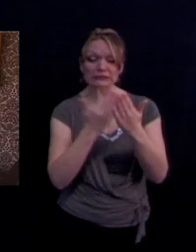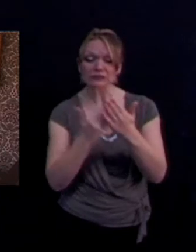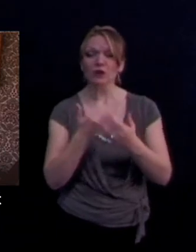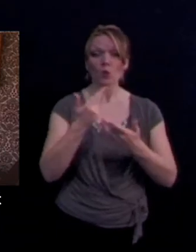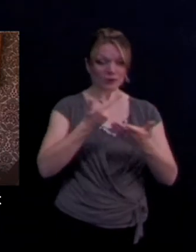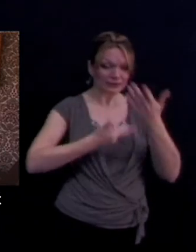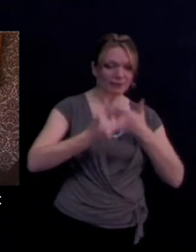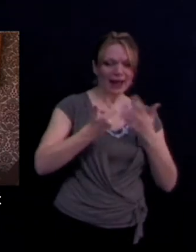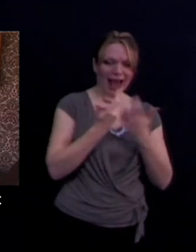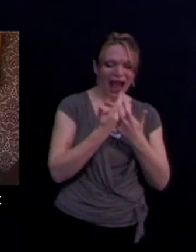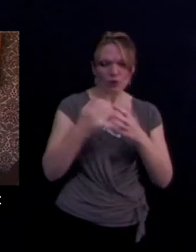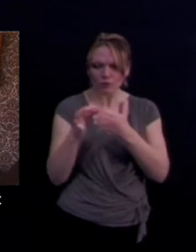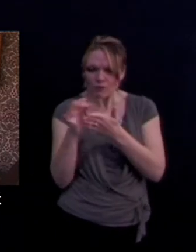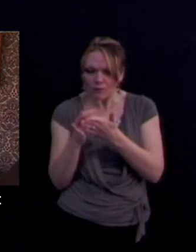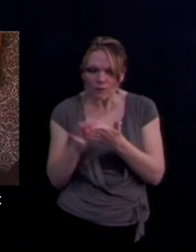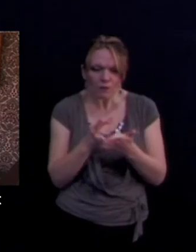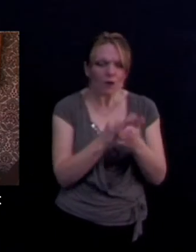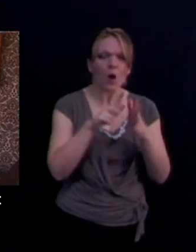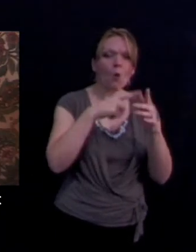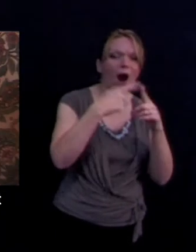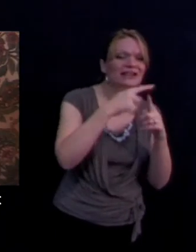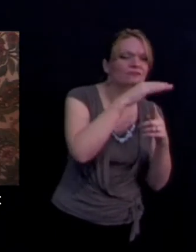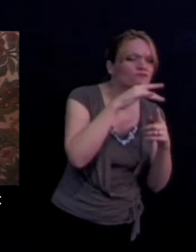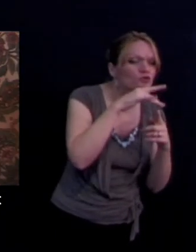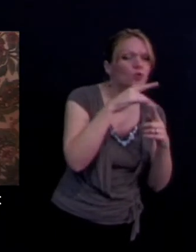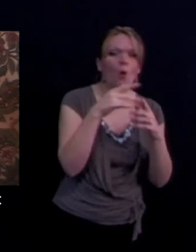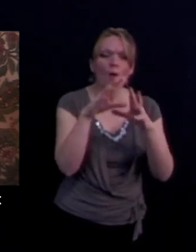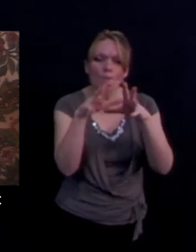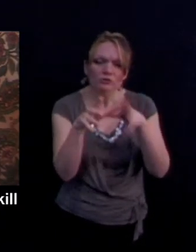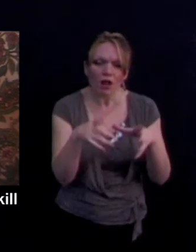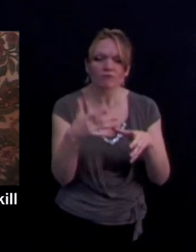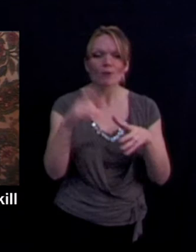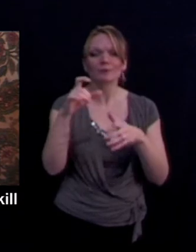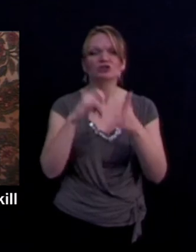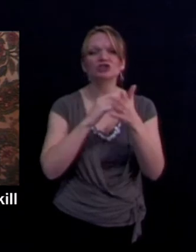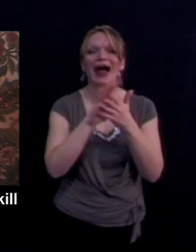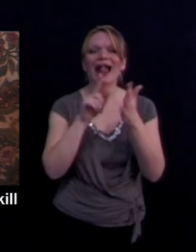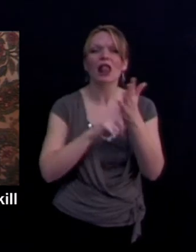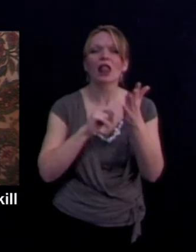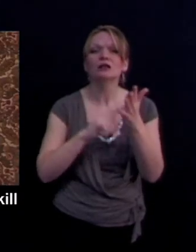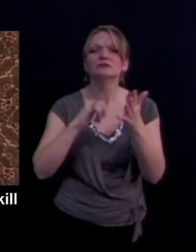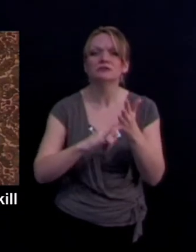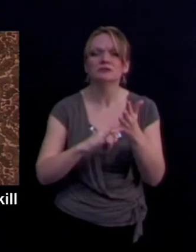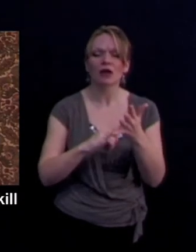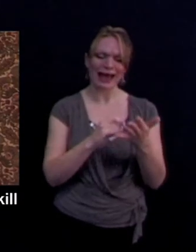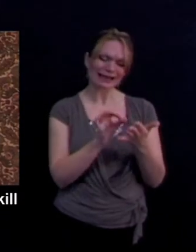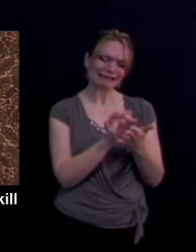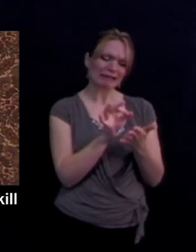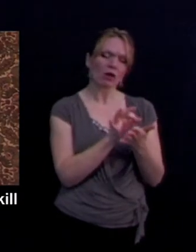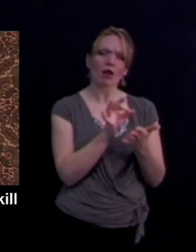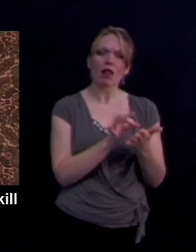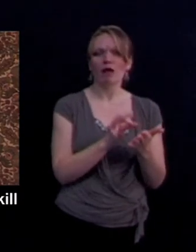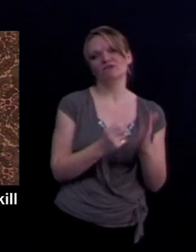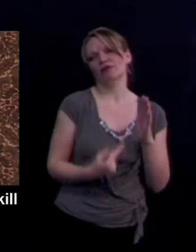making Berlin woolwork flowers, wax fruit or models out of shells. Needlework was still an essential skill for a